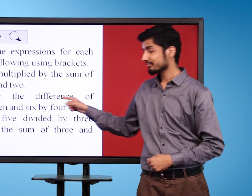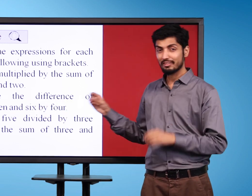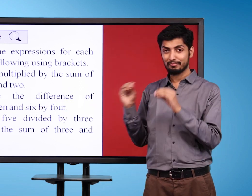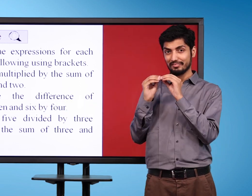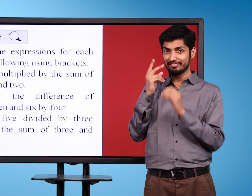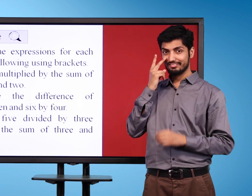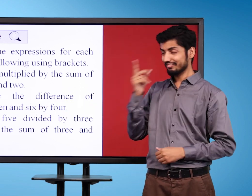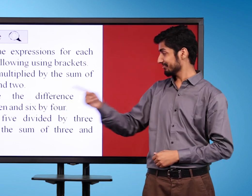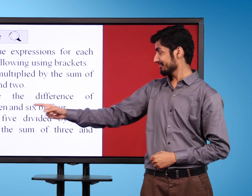B.